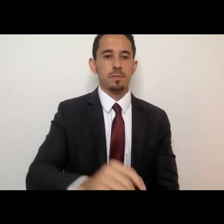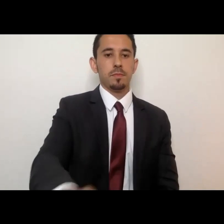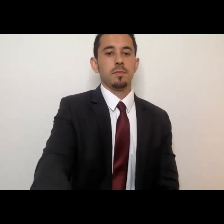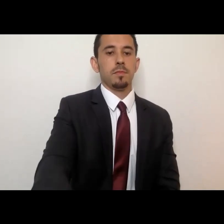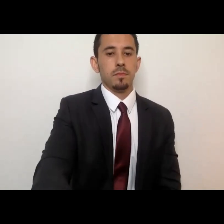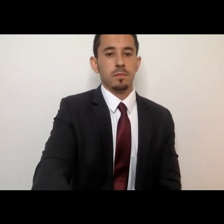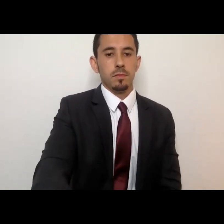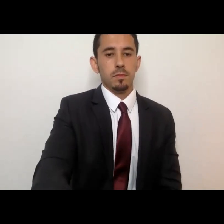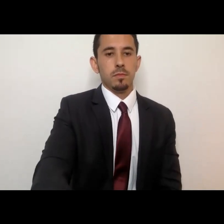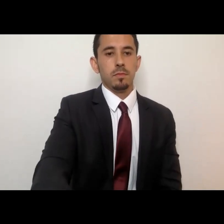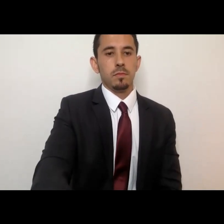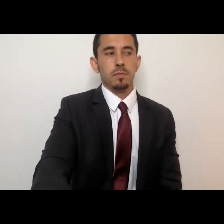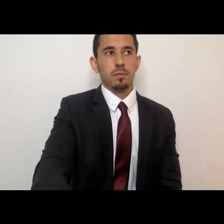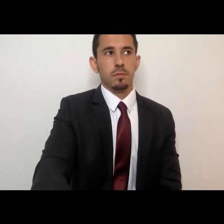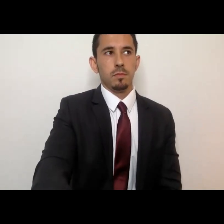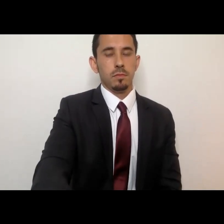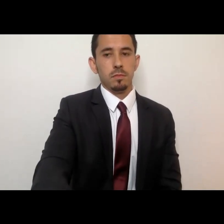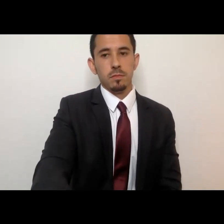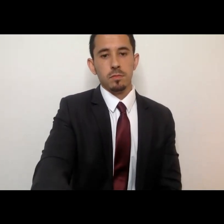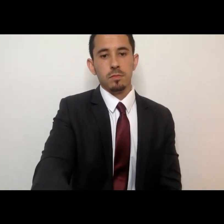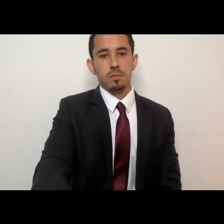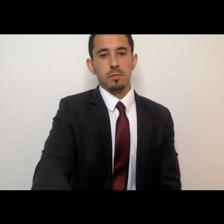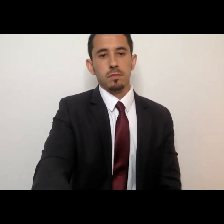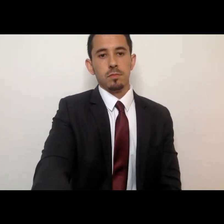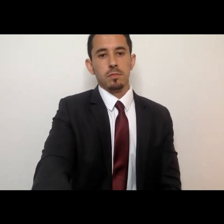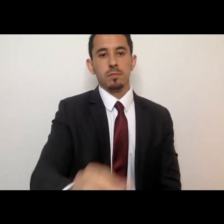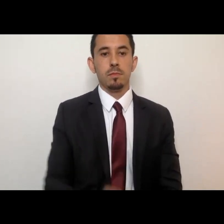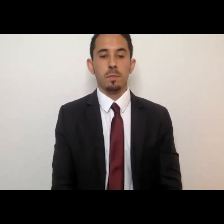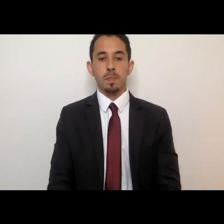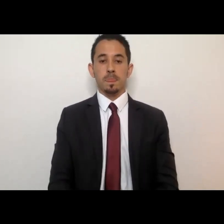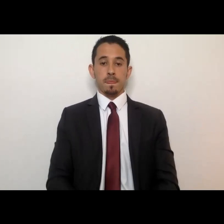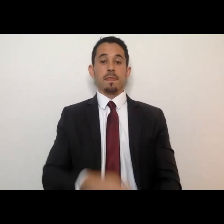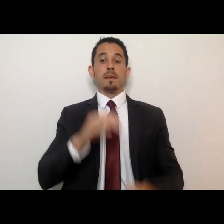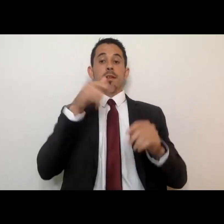merges two different fields and allows me to get trained in both of